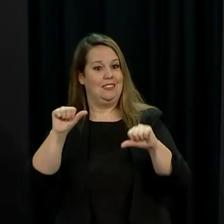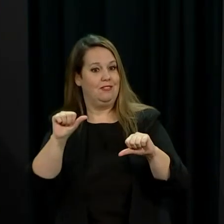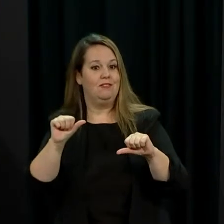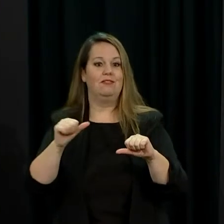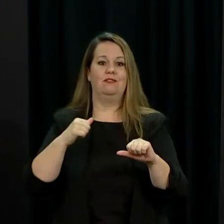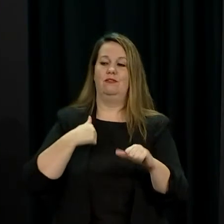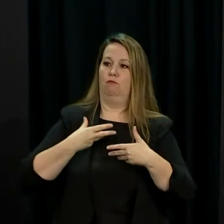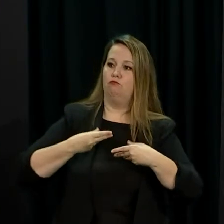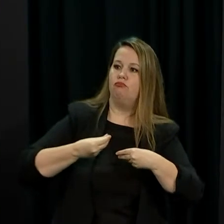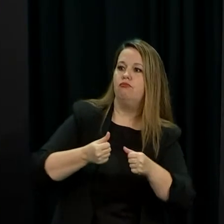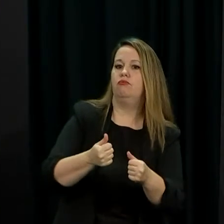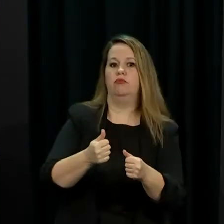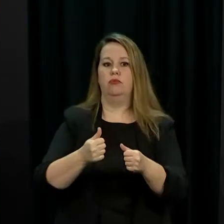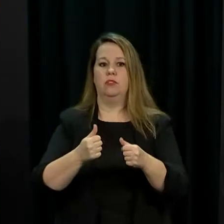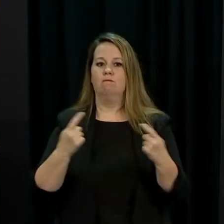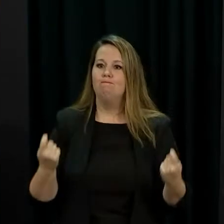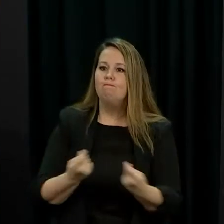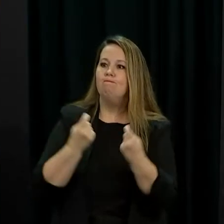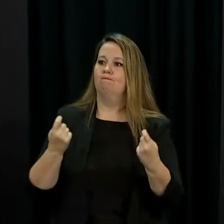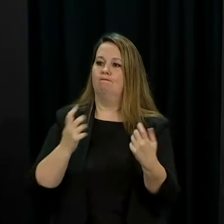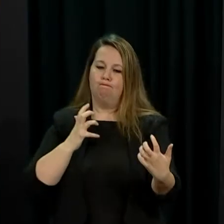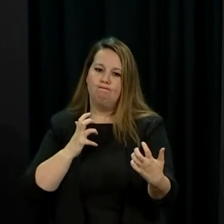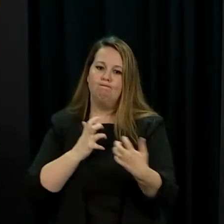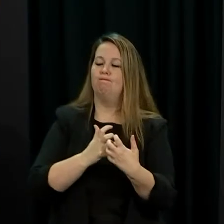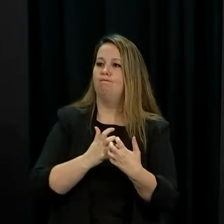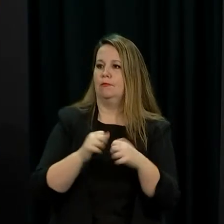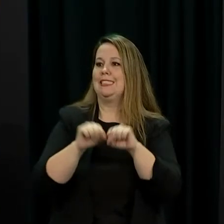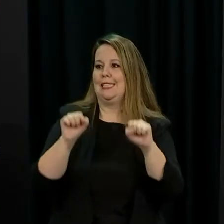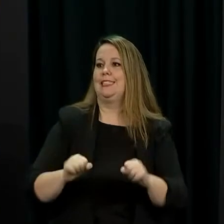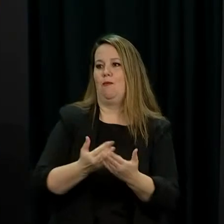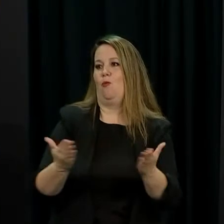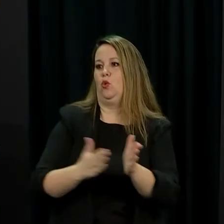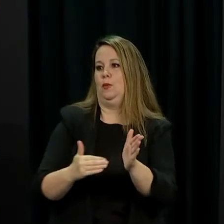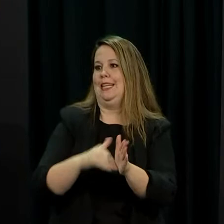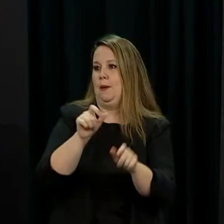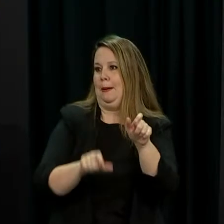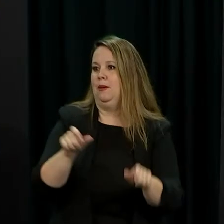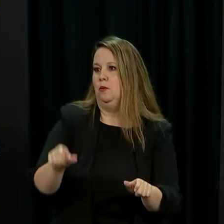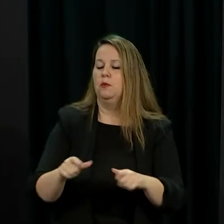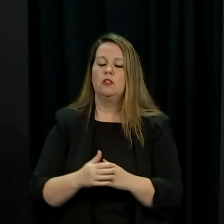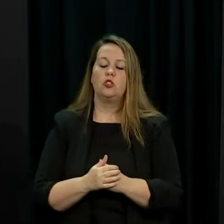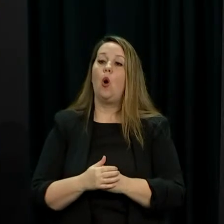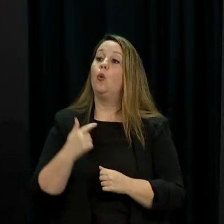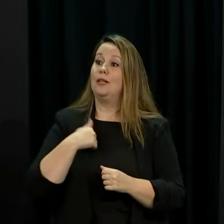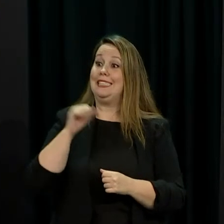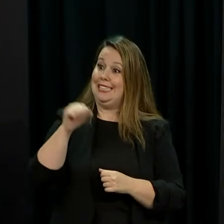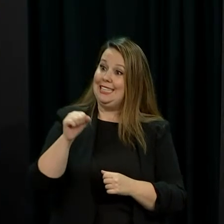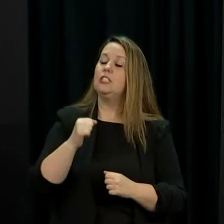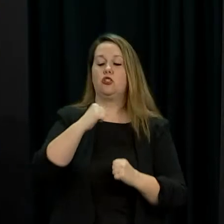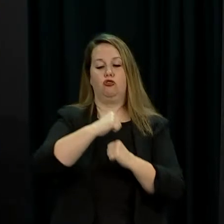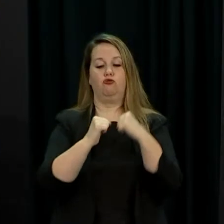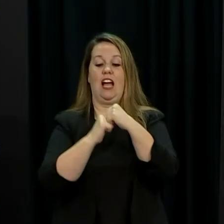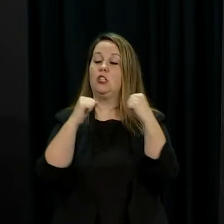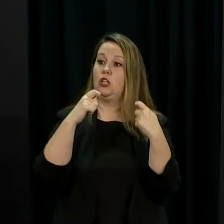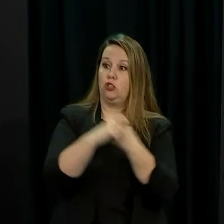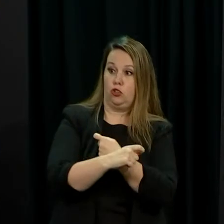deliver. And so the structural component, the structural changes are part of that. But more important are some